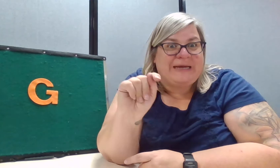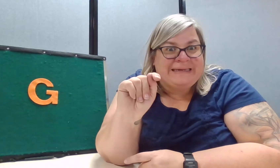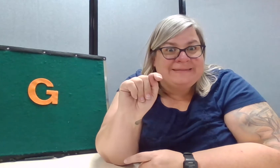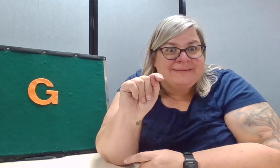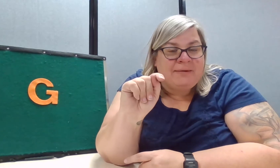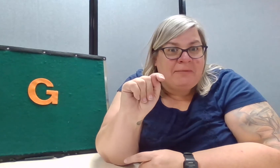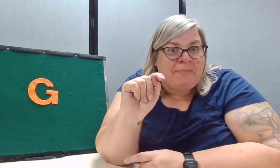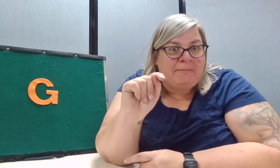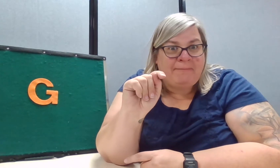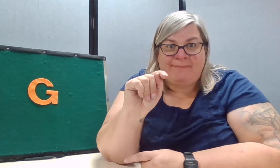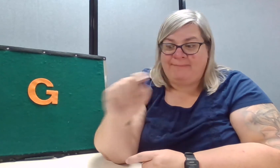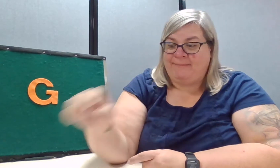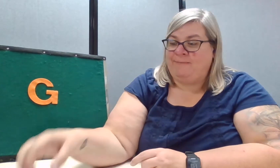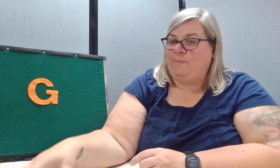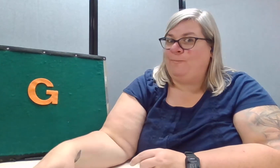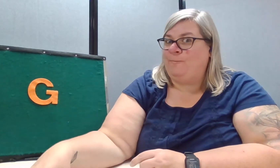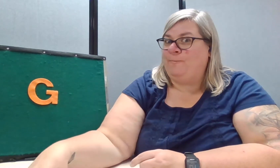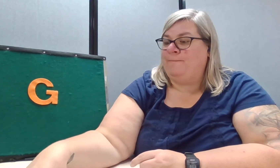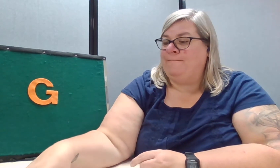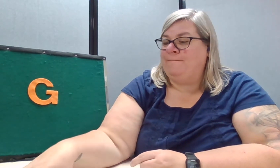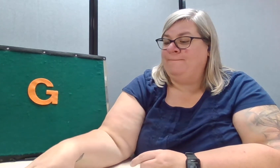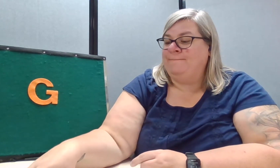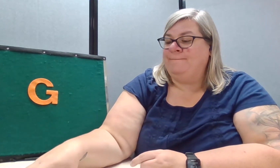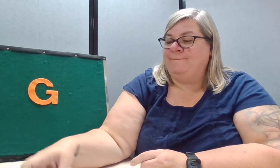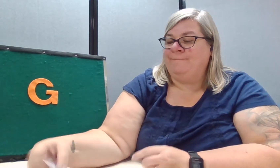sheet. It's a